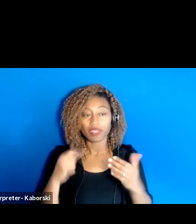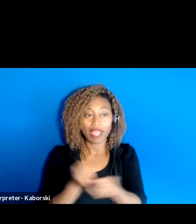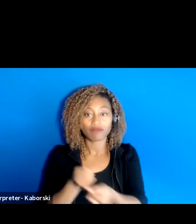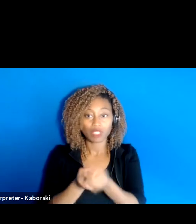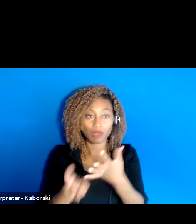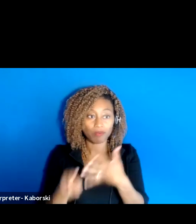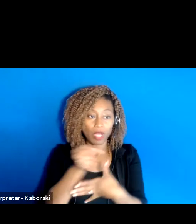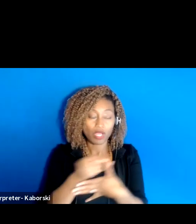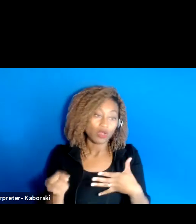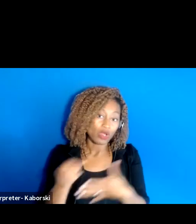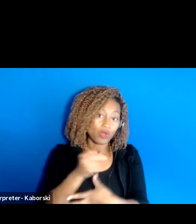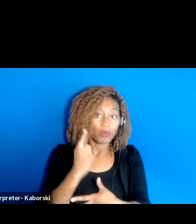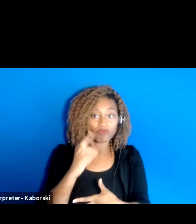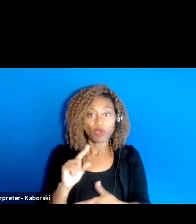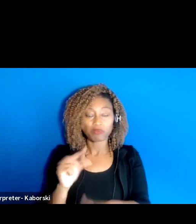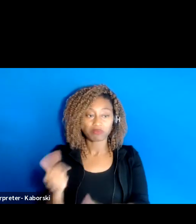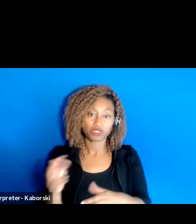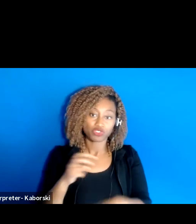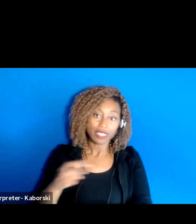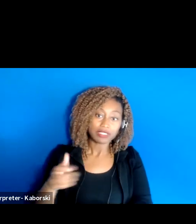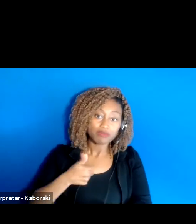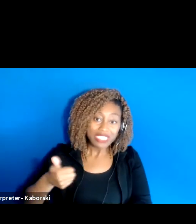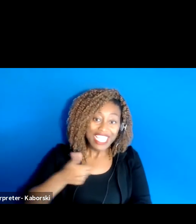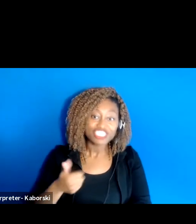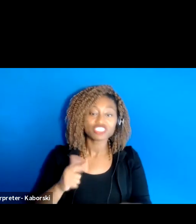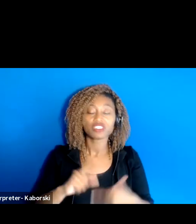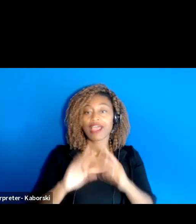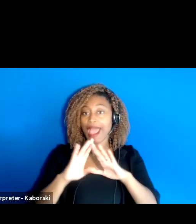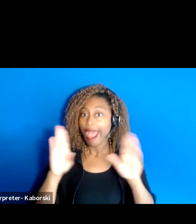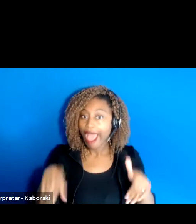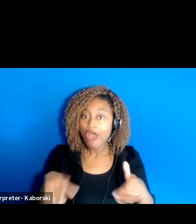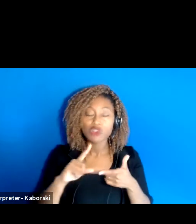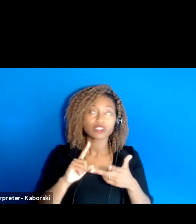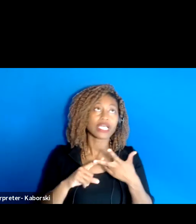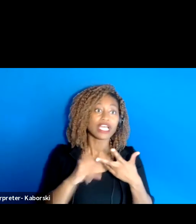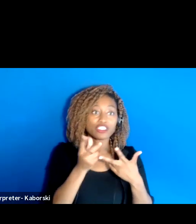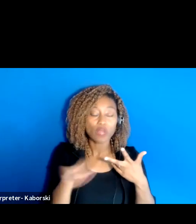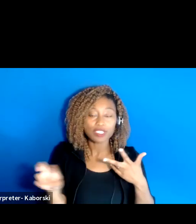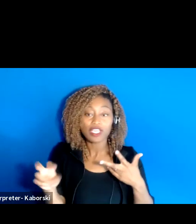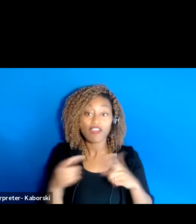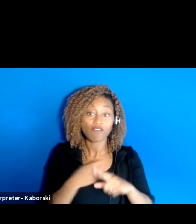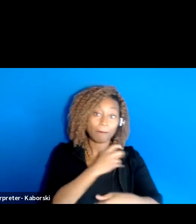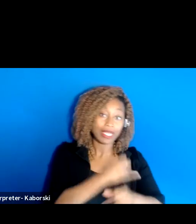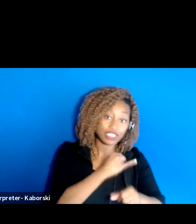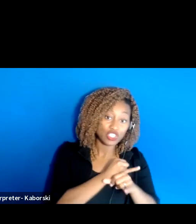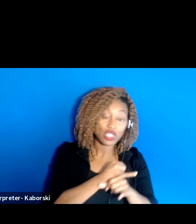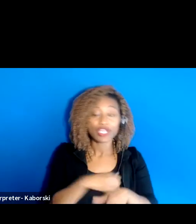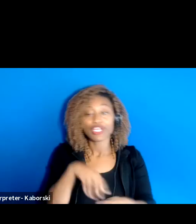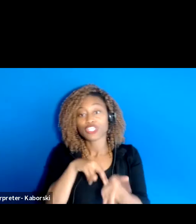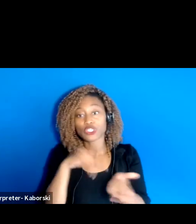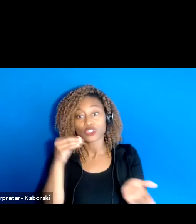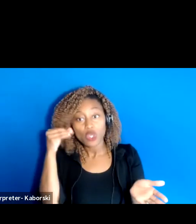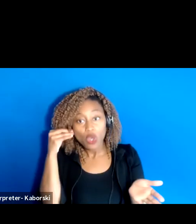regarding transportation, housing, transition from institutions, whether they're nursing